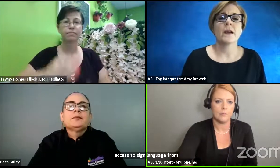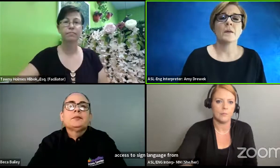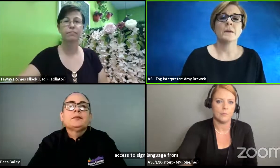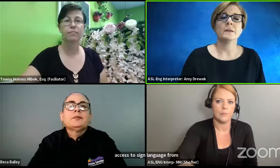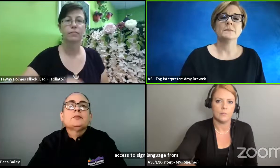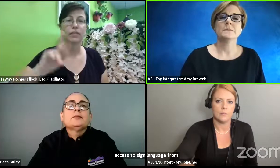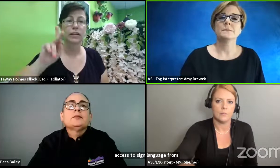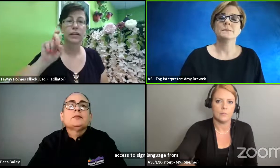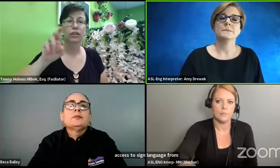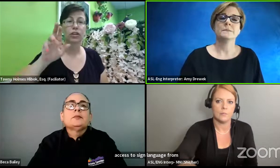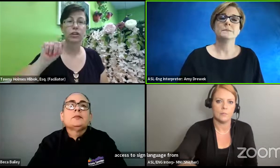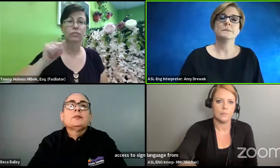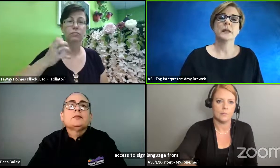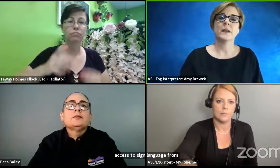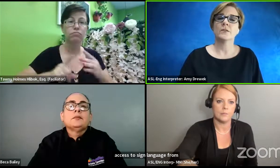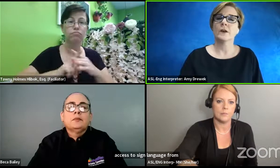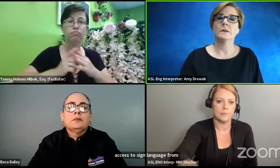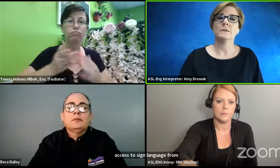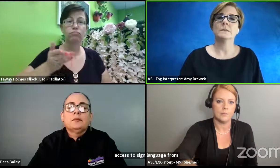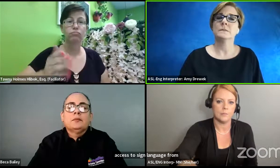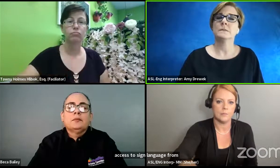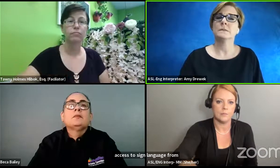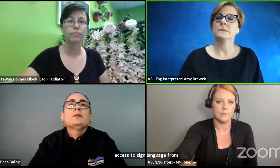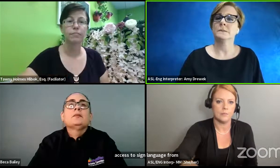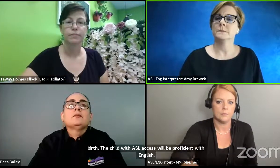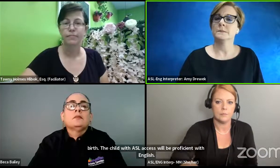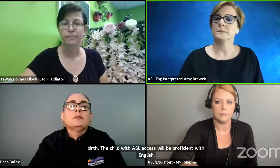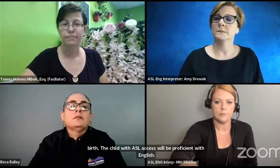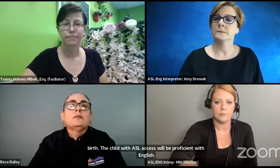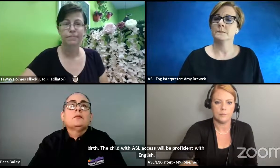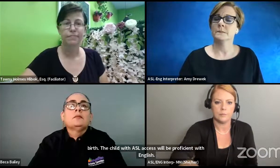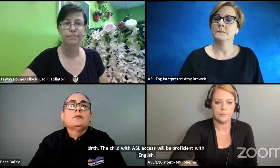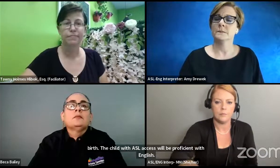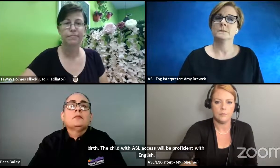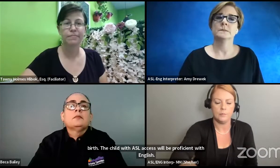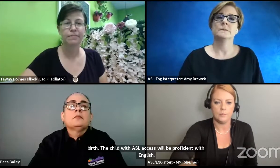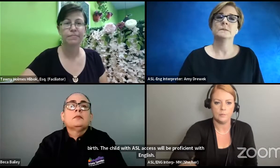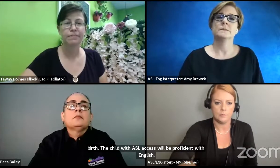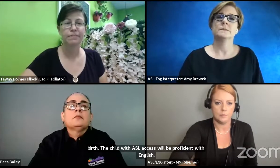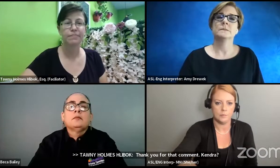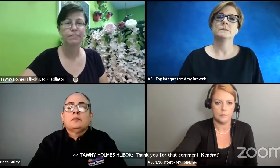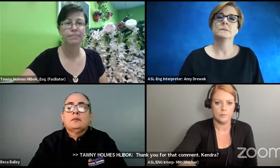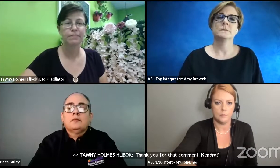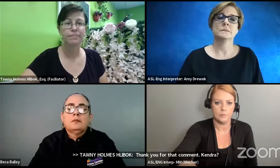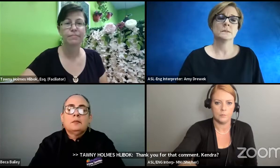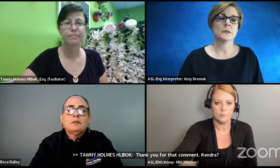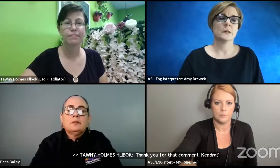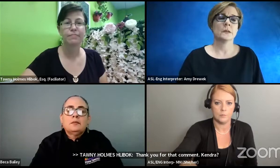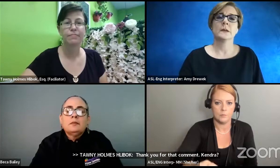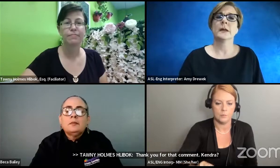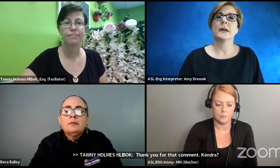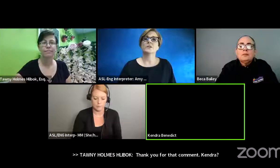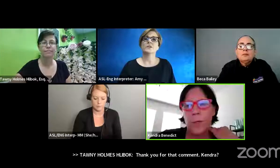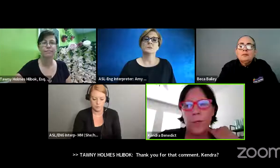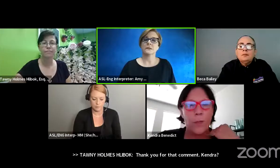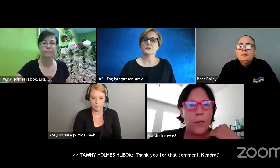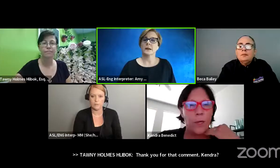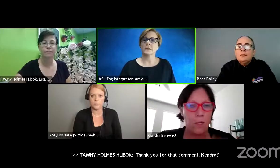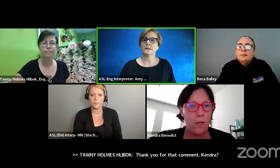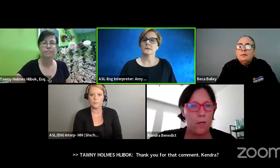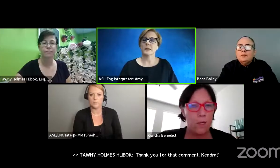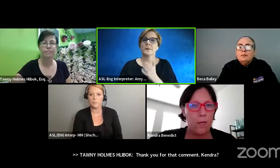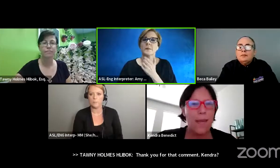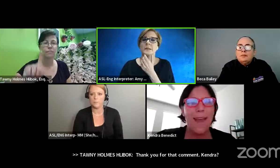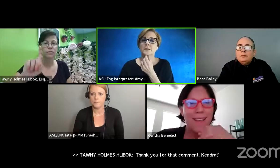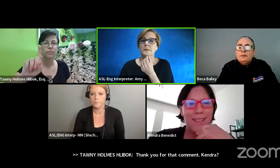Thank you for that comment. Kendra? Yeah, thank you. I just want to add to that. Kendra, just